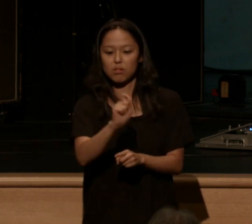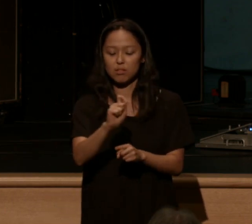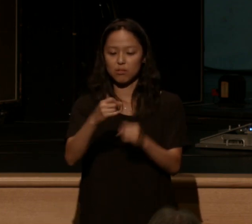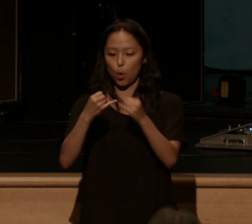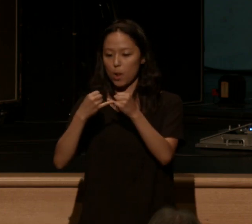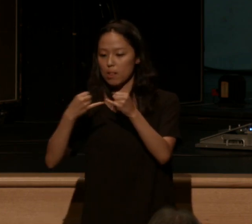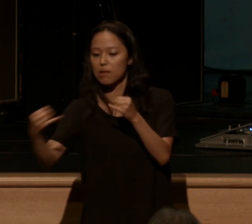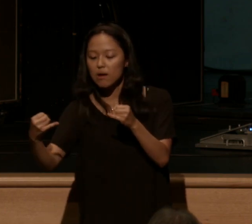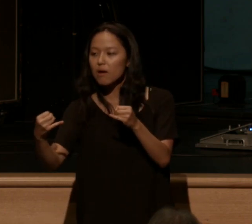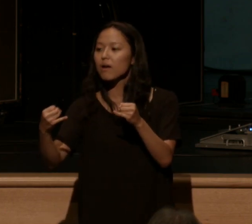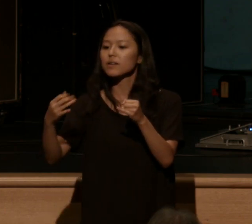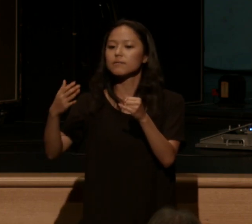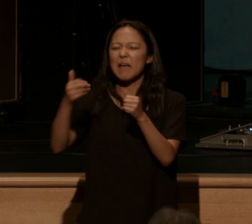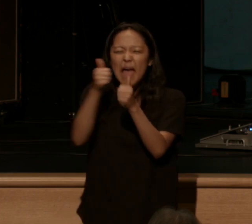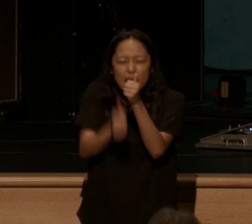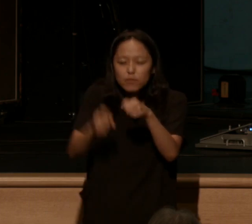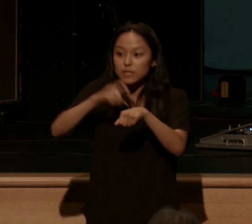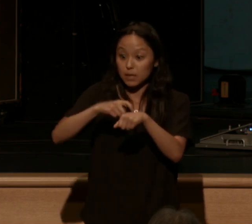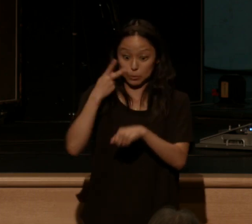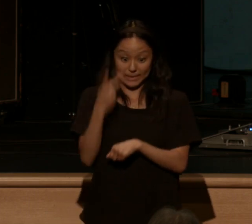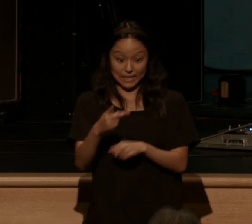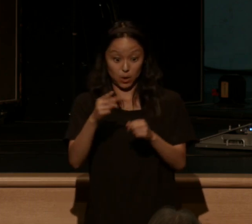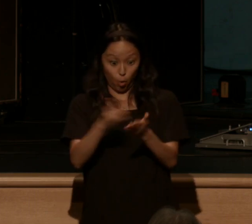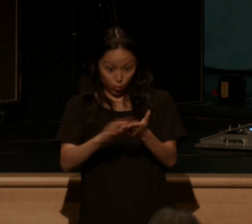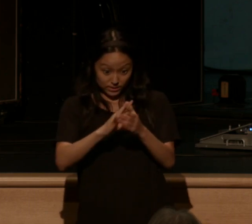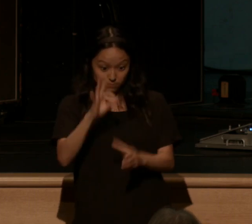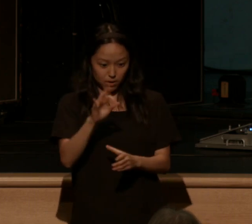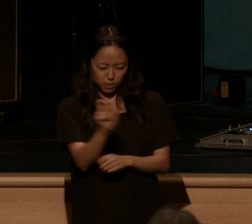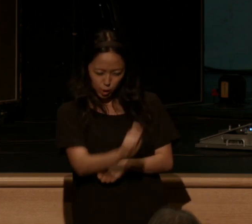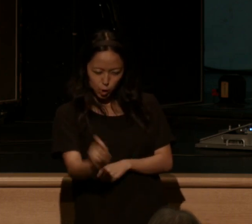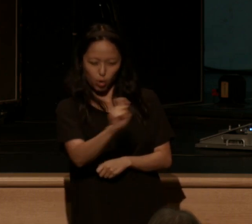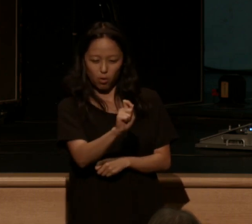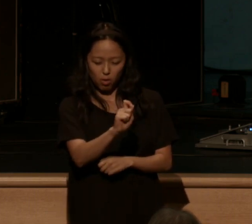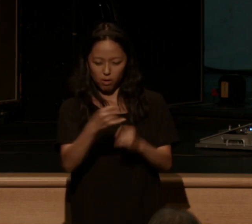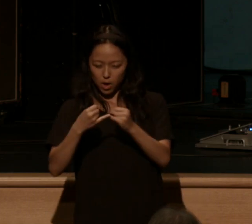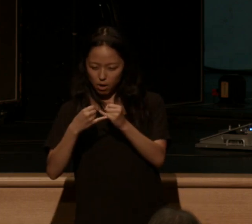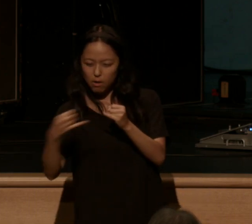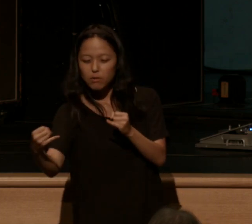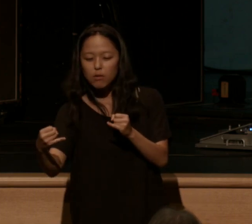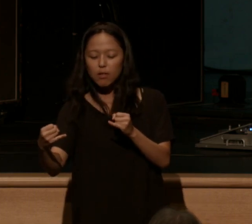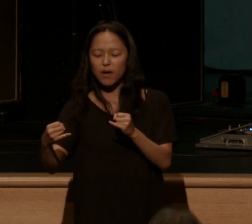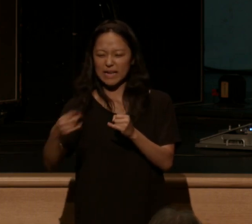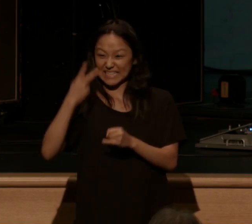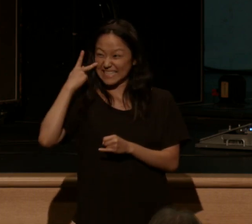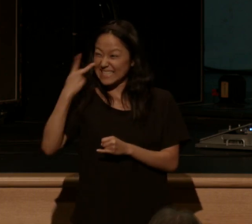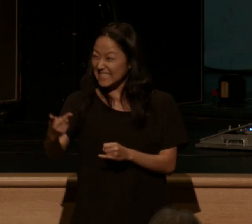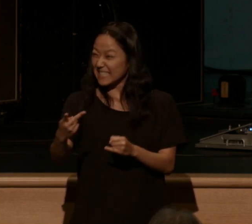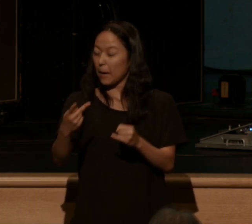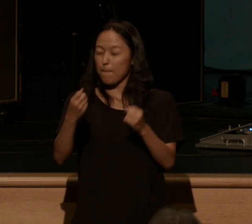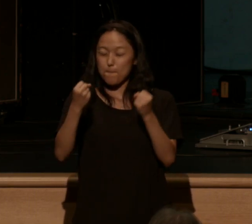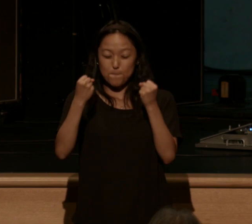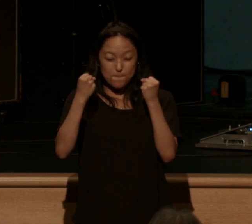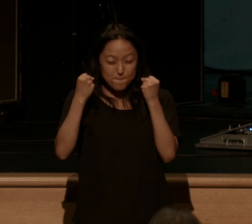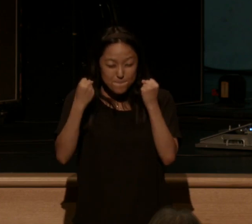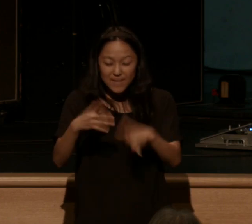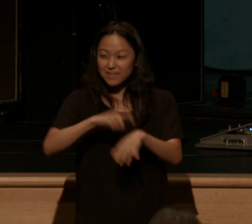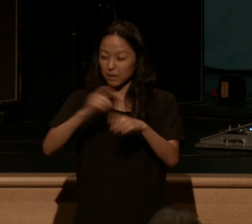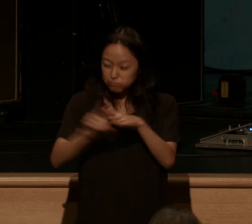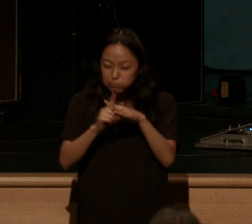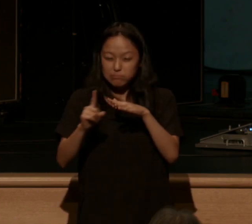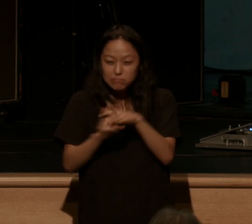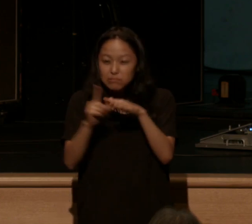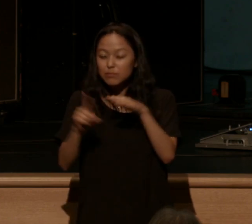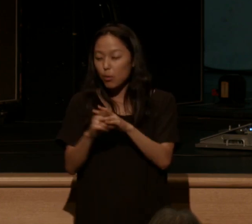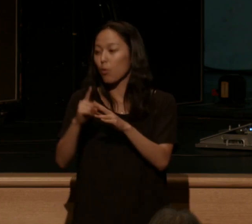or it's put a box around. Every time the Holy Spirit is mentioned, circle or underline it and see just how integral, again, the